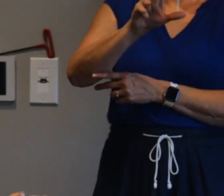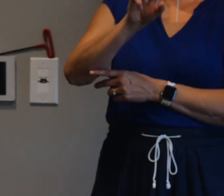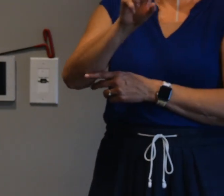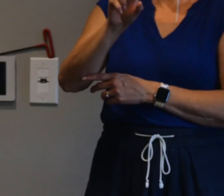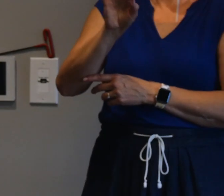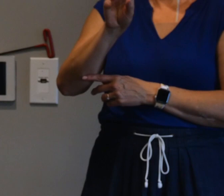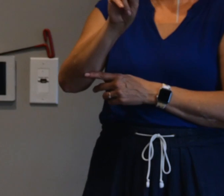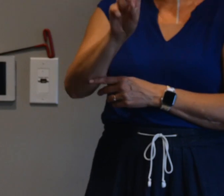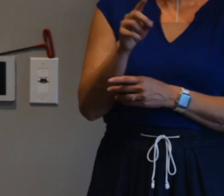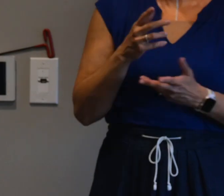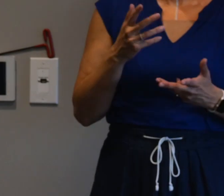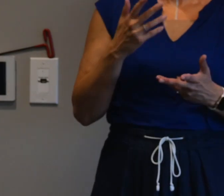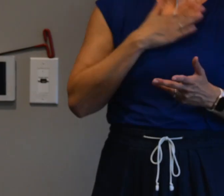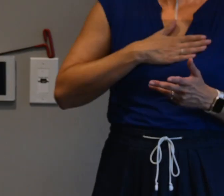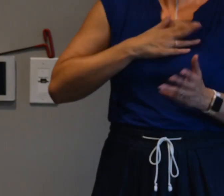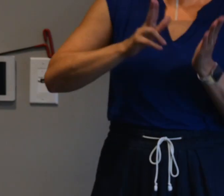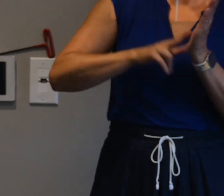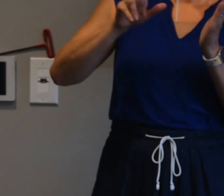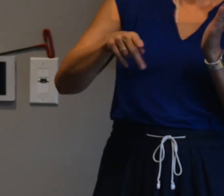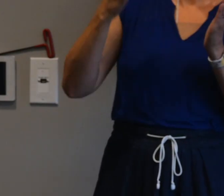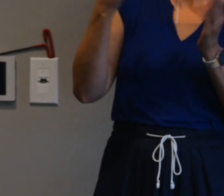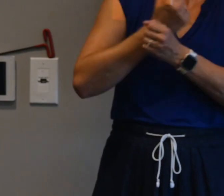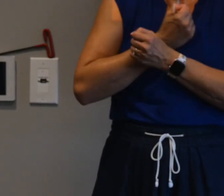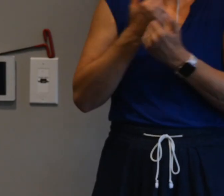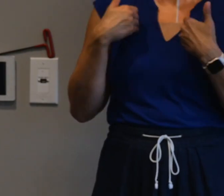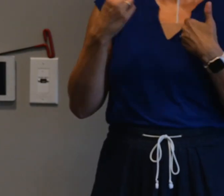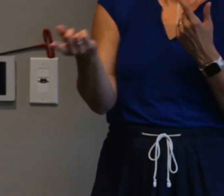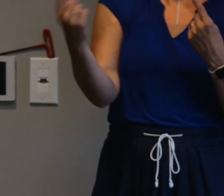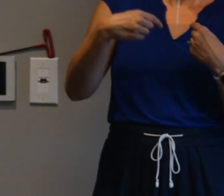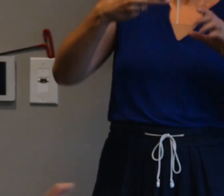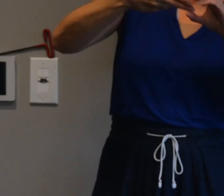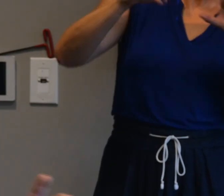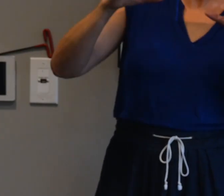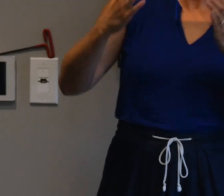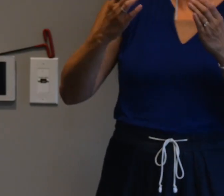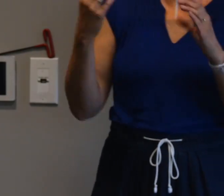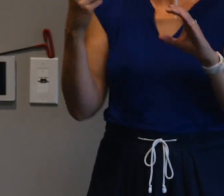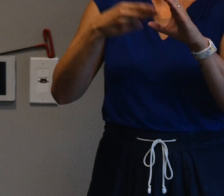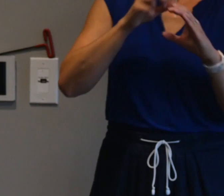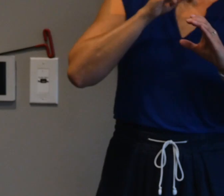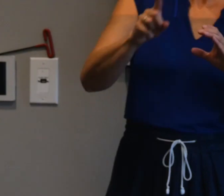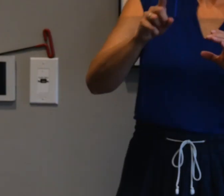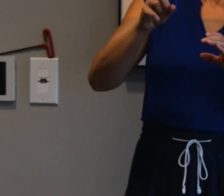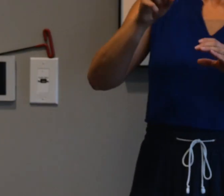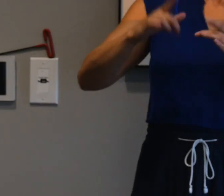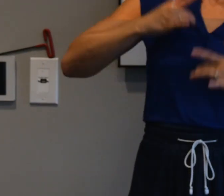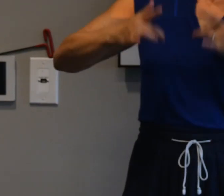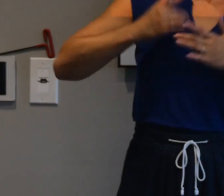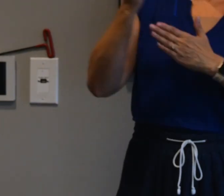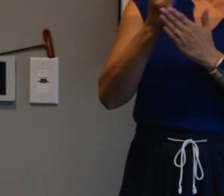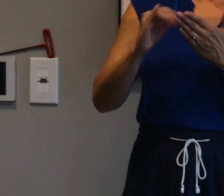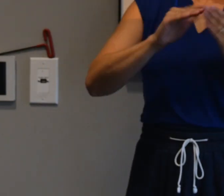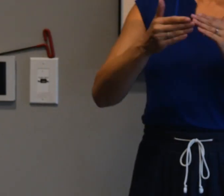not, please sign up for that, because we'd love to have you come be part of those classes and be part of that really dynamic arts community that we have